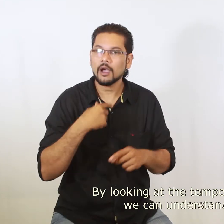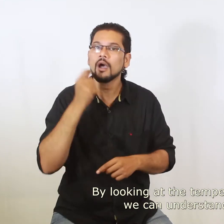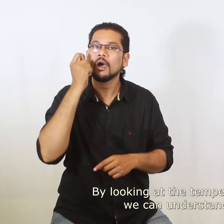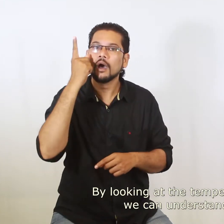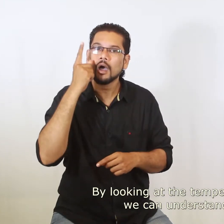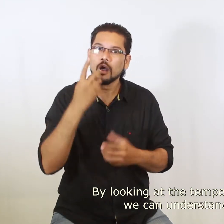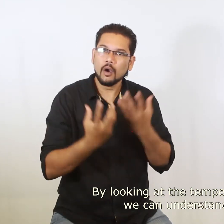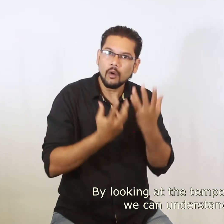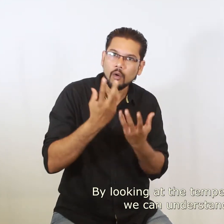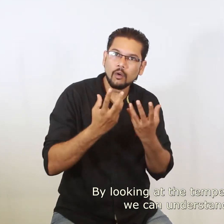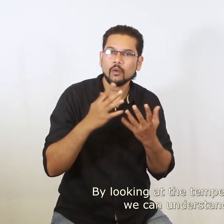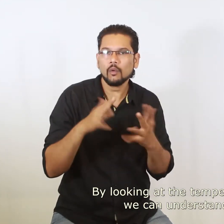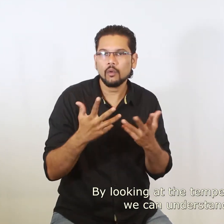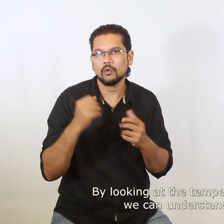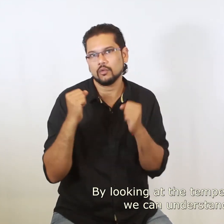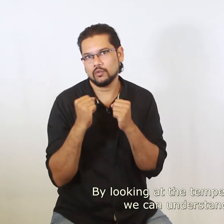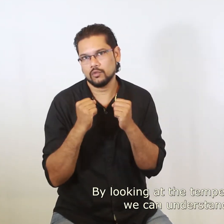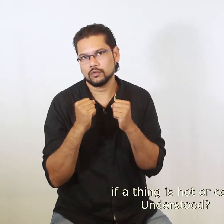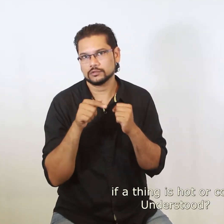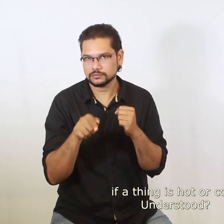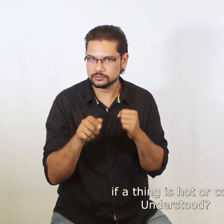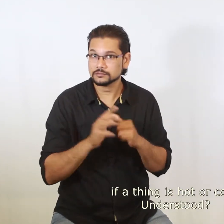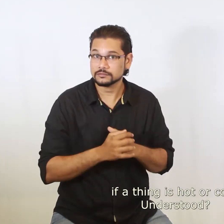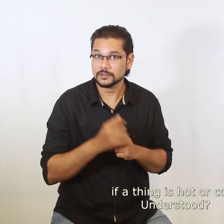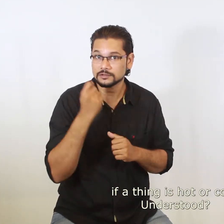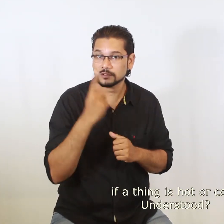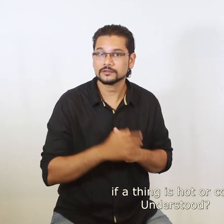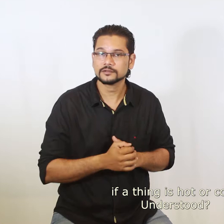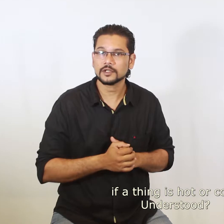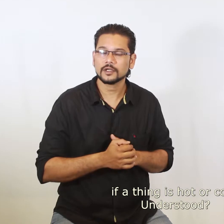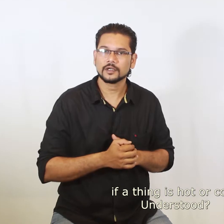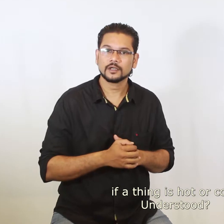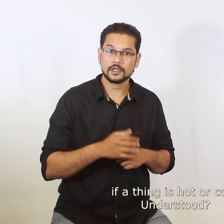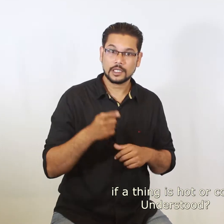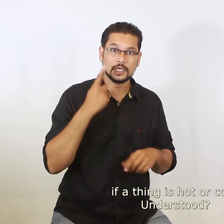can understand if a thing is hot or cold. Understood?